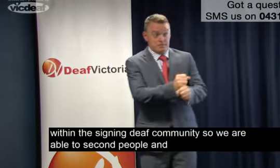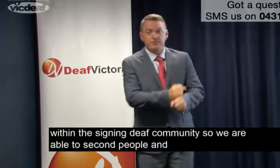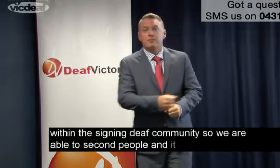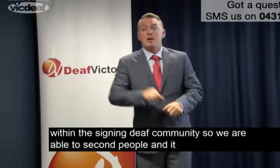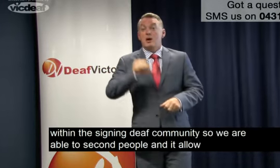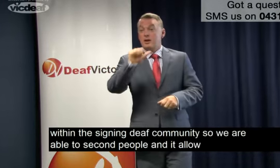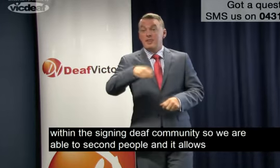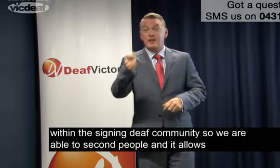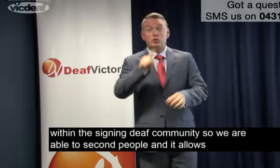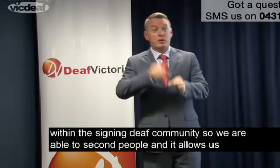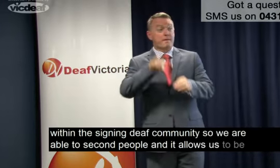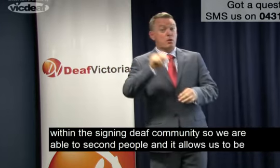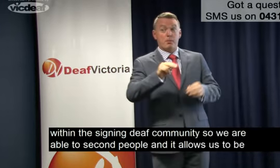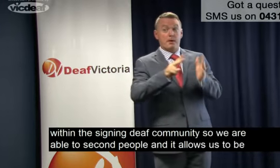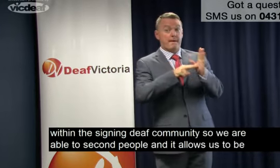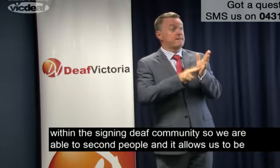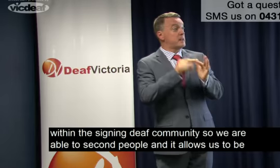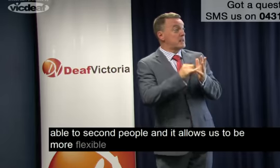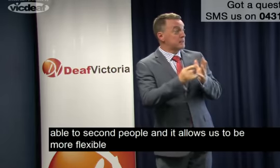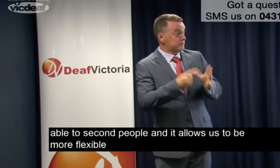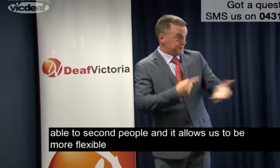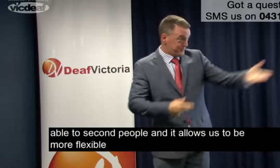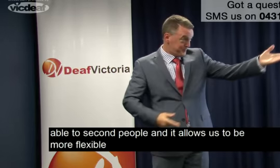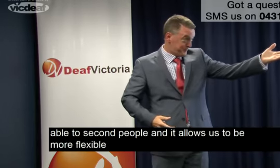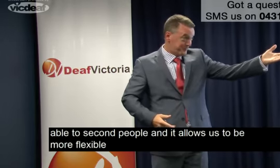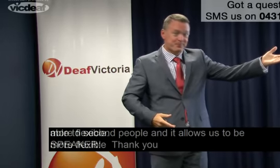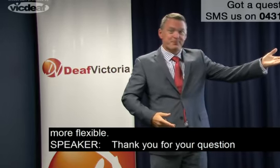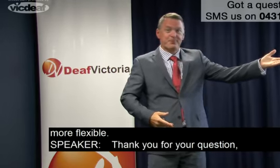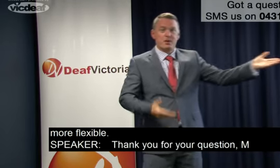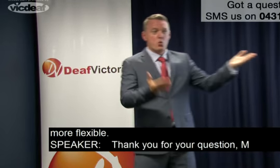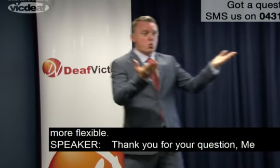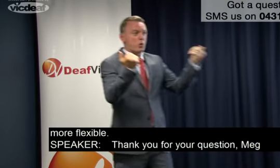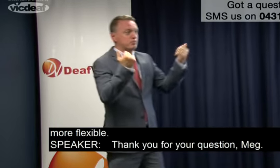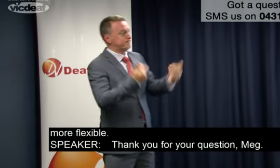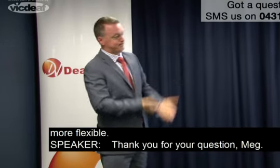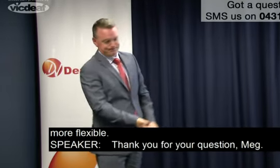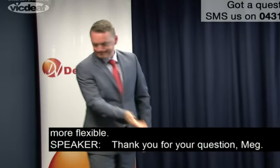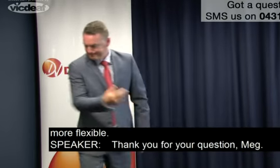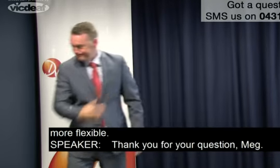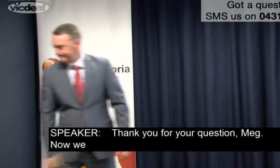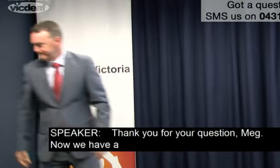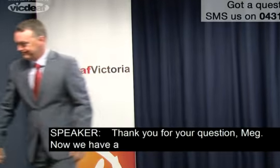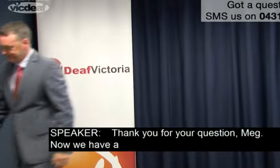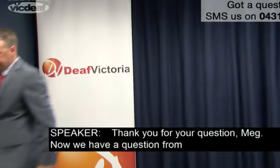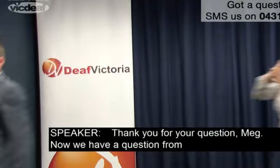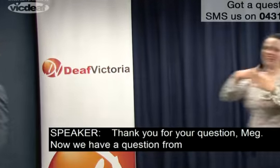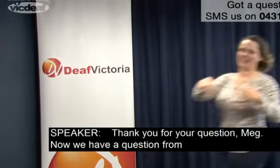Thank you, Meg, for your question. Now we have a question from Vanessa. Welcome. Thank you,